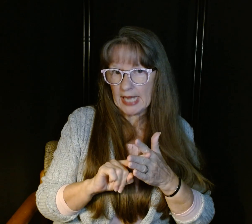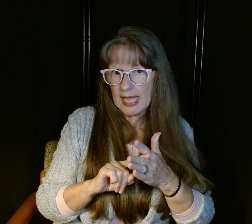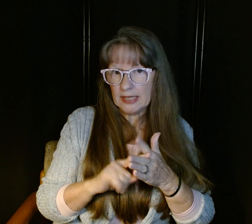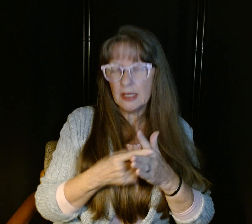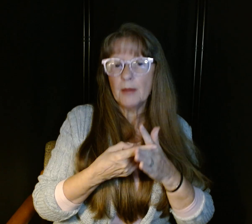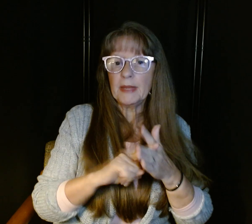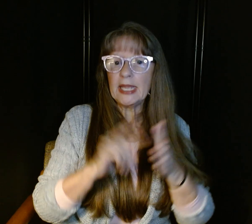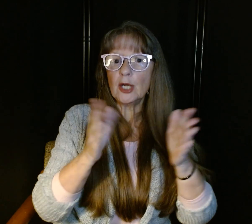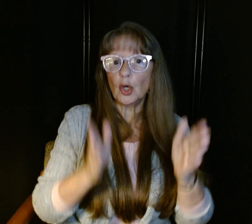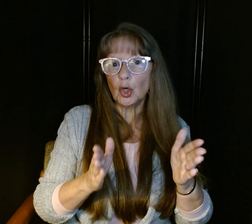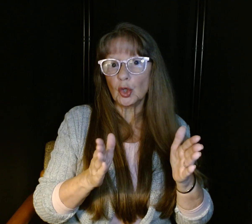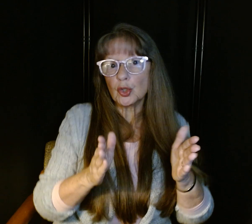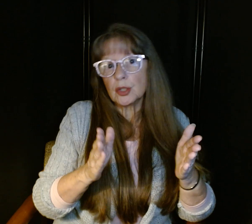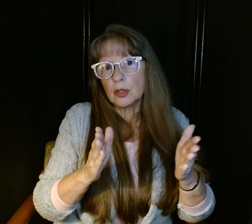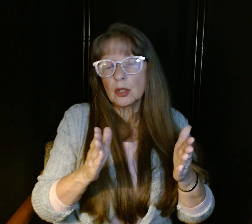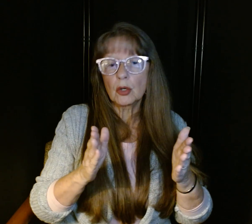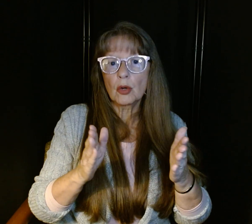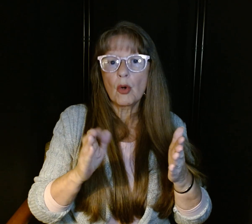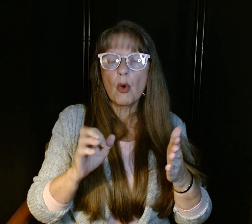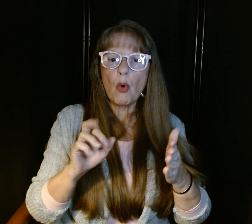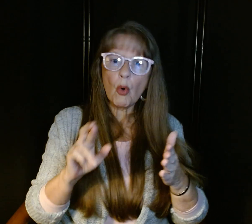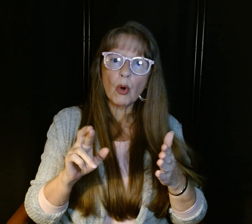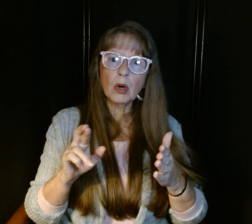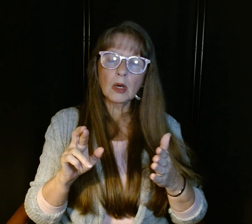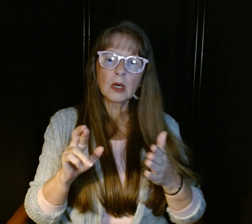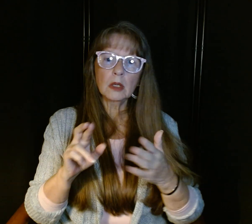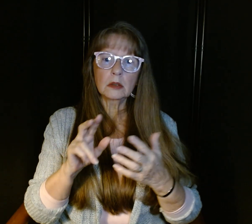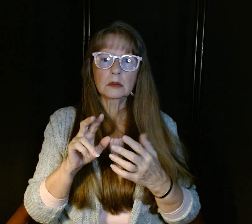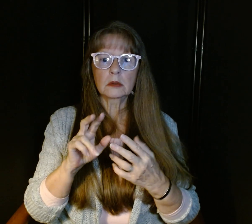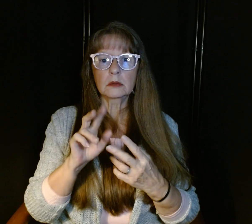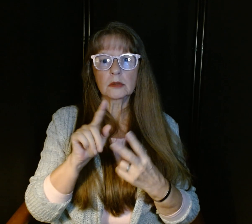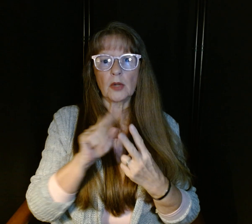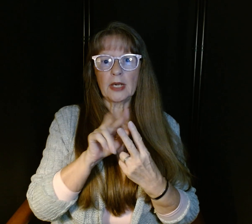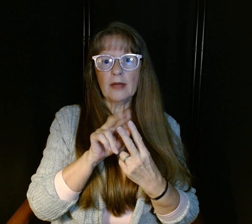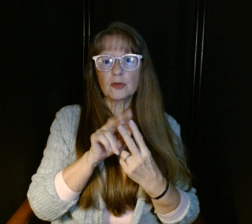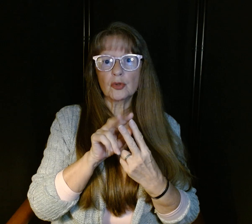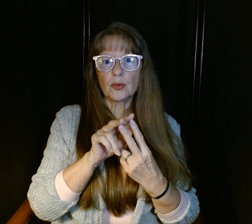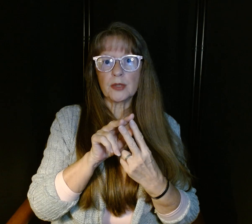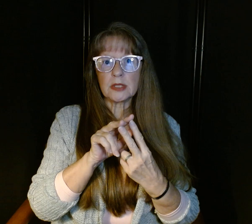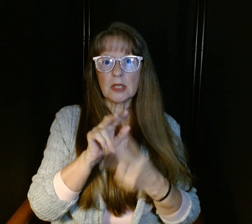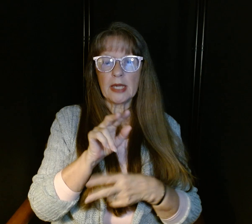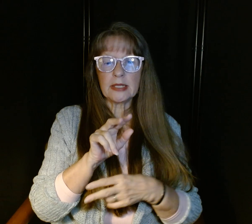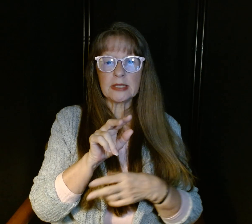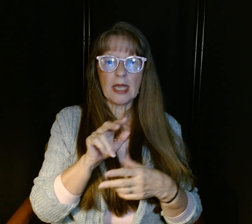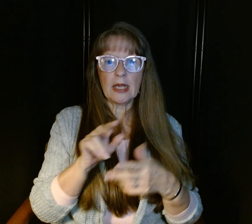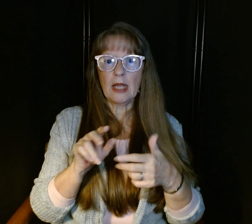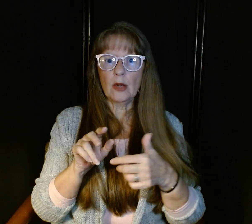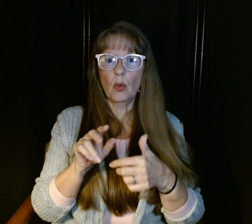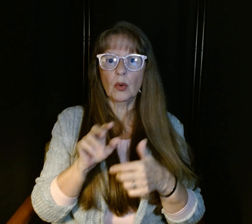begin, beginners. Or, so I could have two choices. I could say, an or